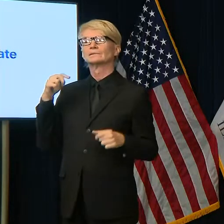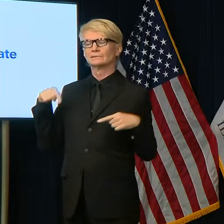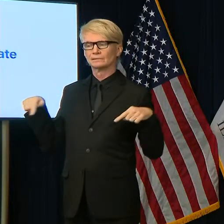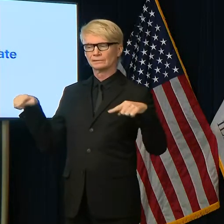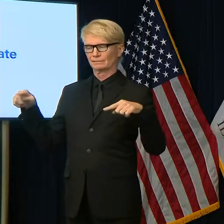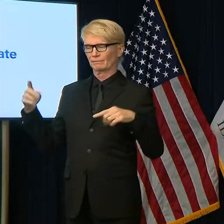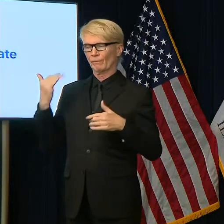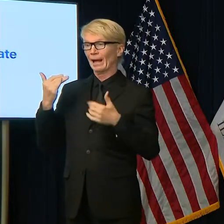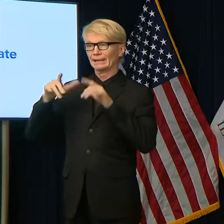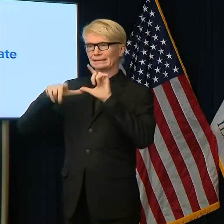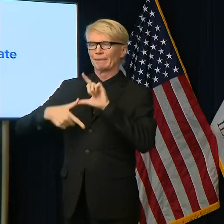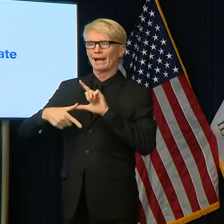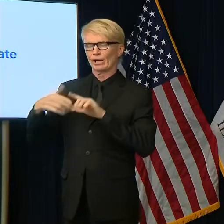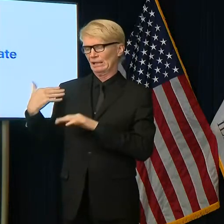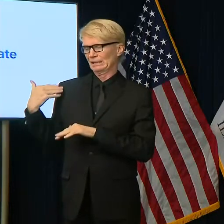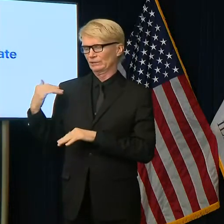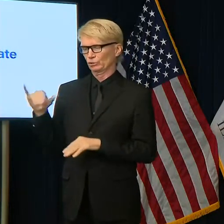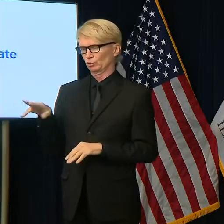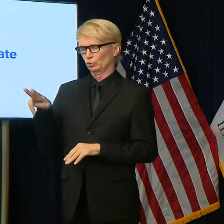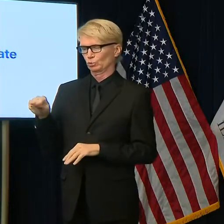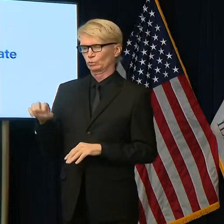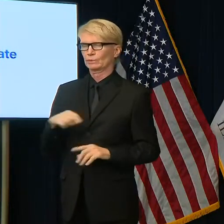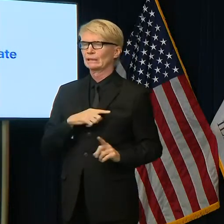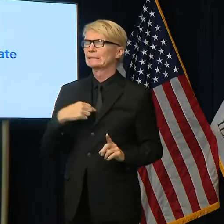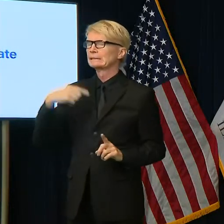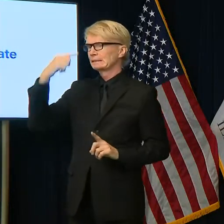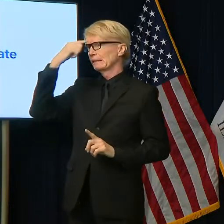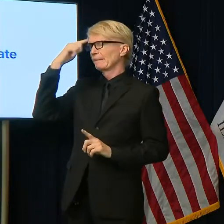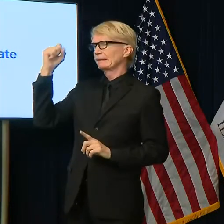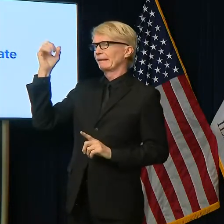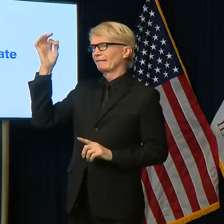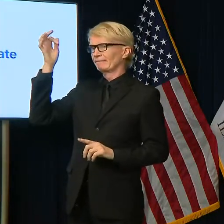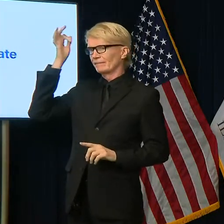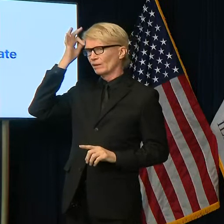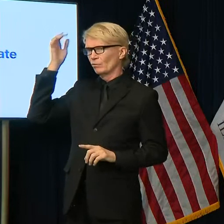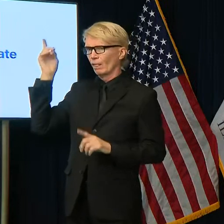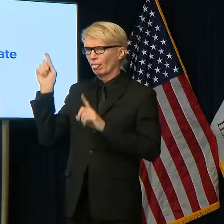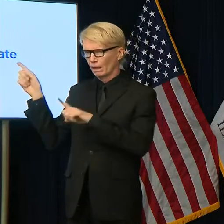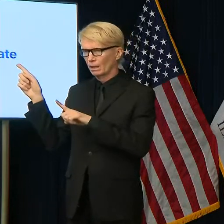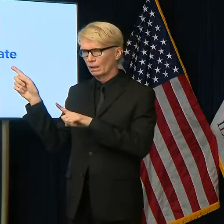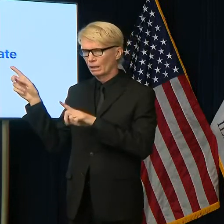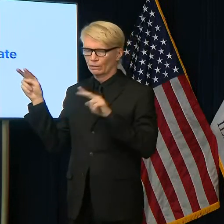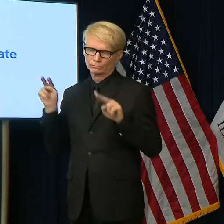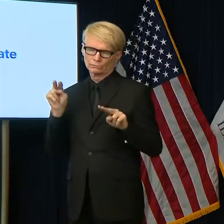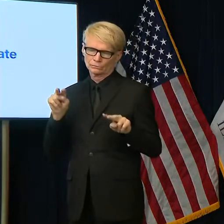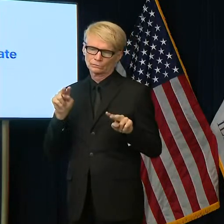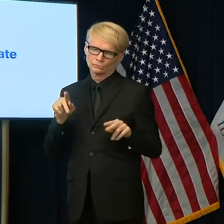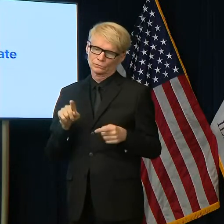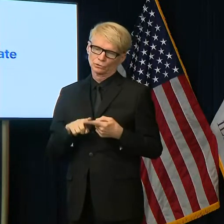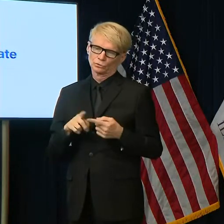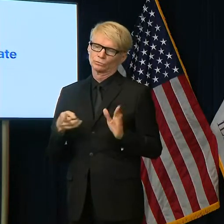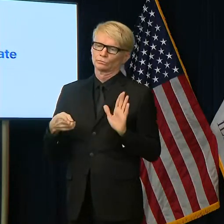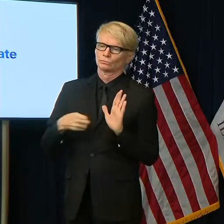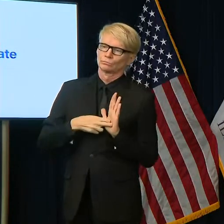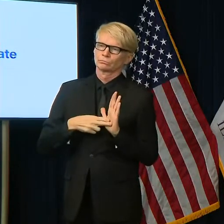in June? I think they're considering this at the federal level right now as part of the package for